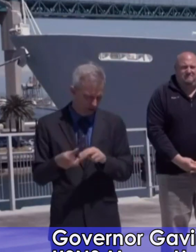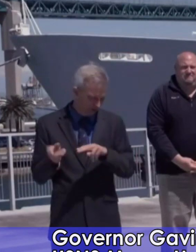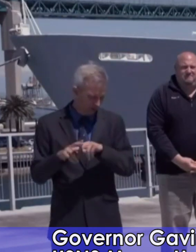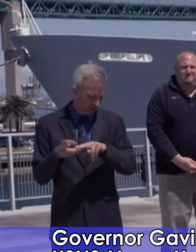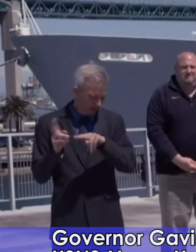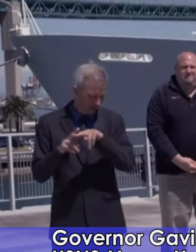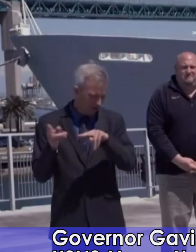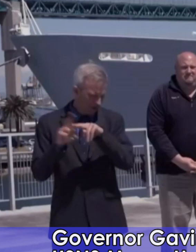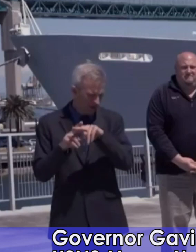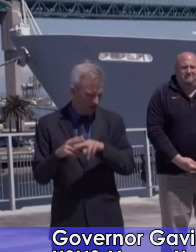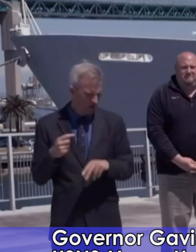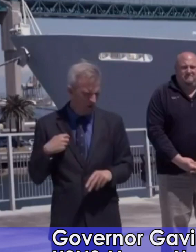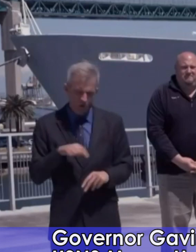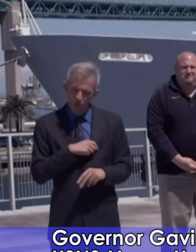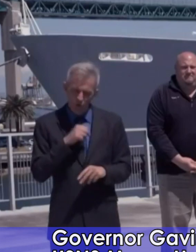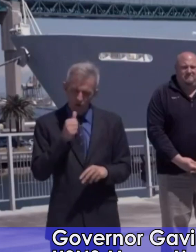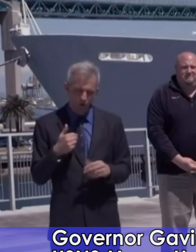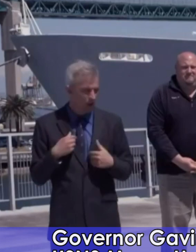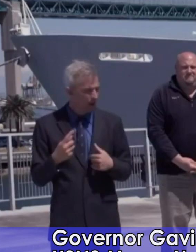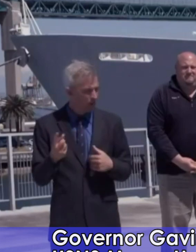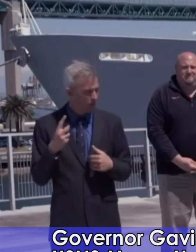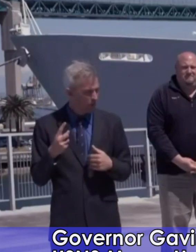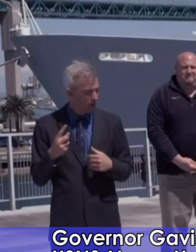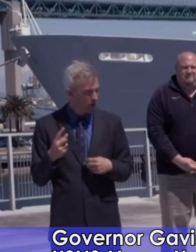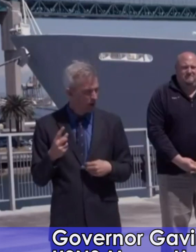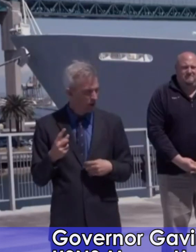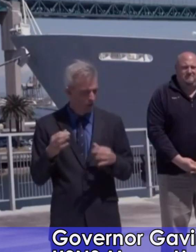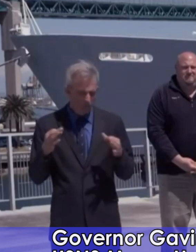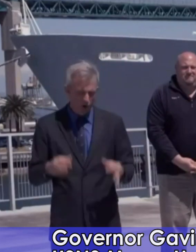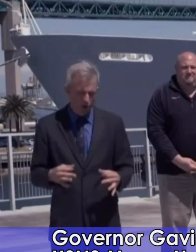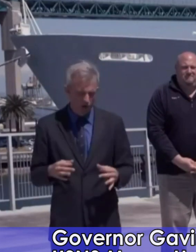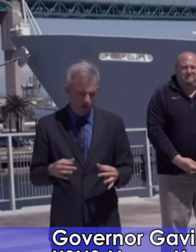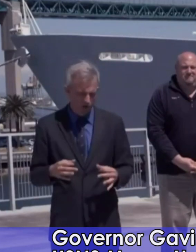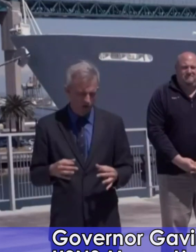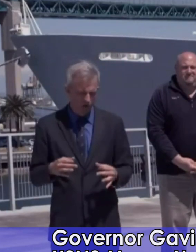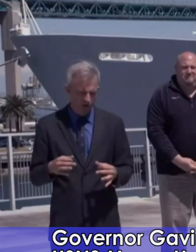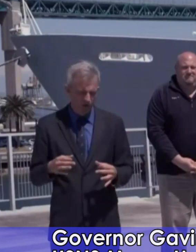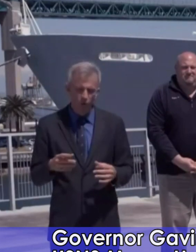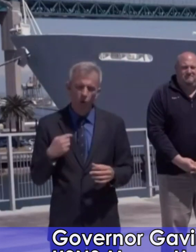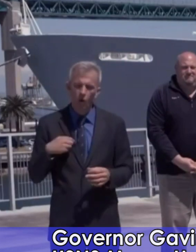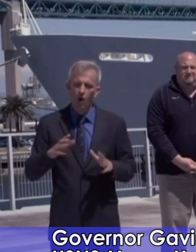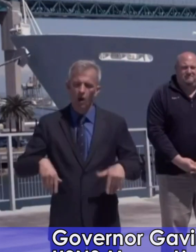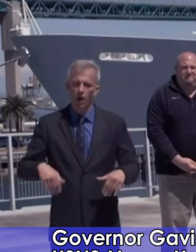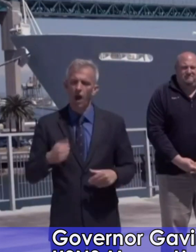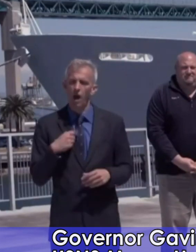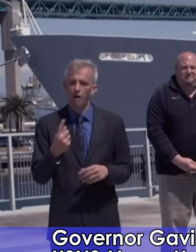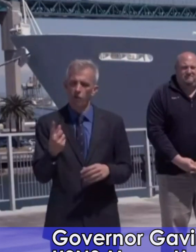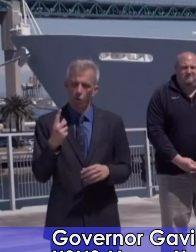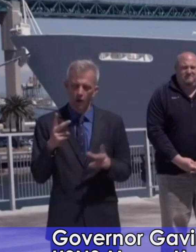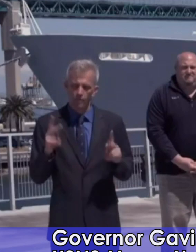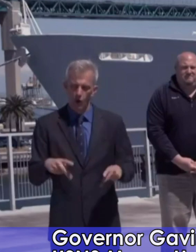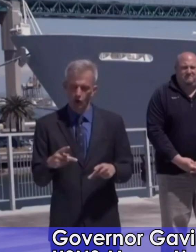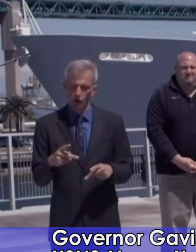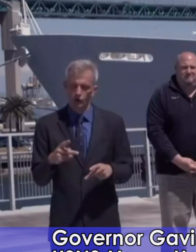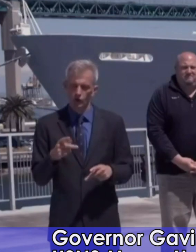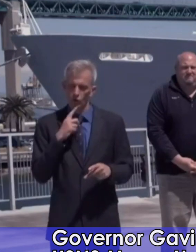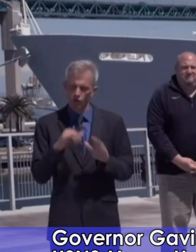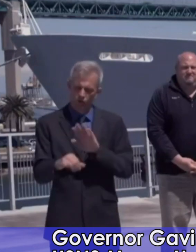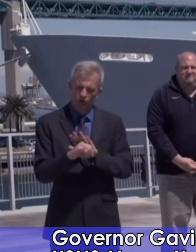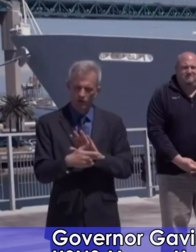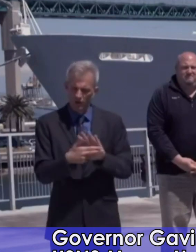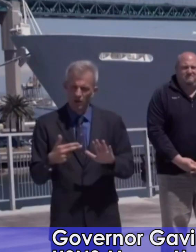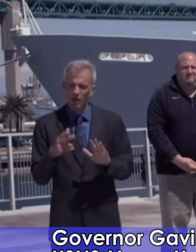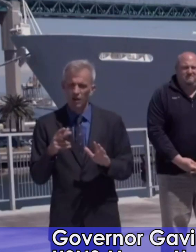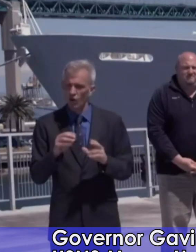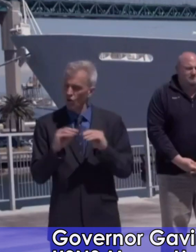we don't have one single confirmed person yet who is unhoused with COVID-19. I expect that there are people out there. But I want to pause